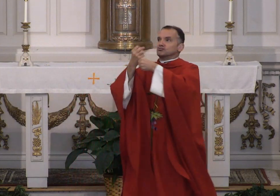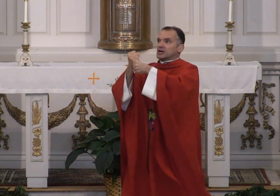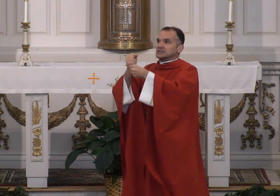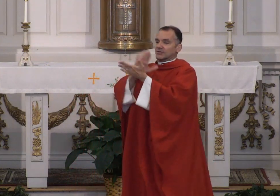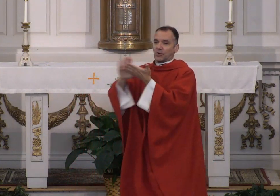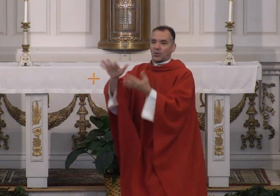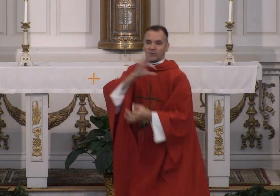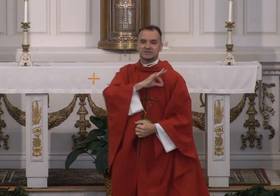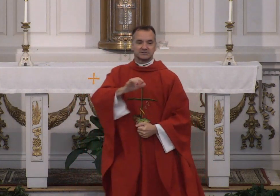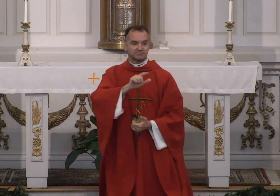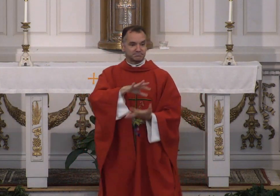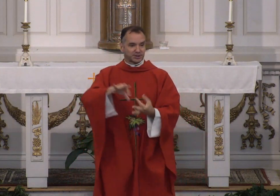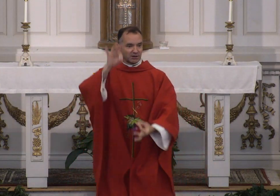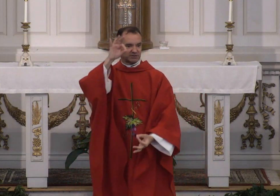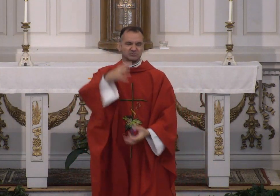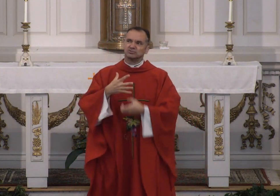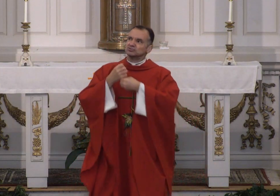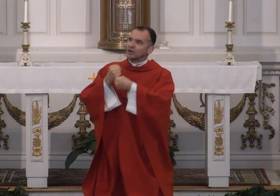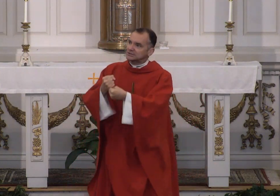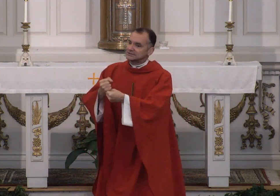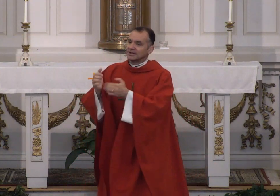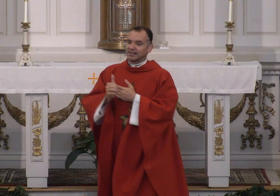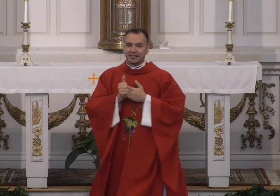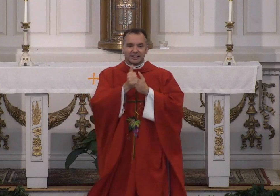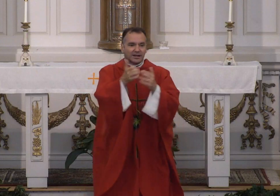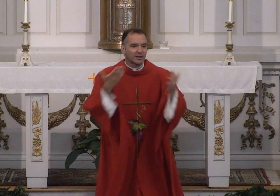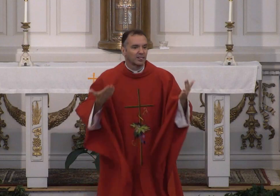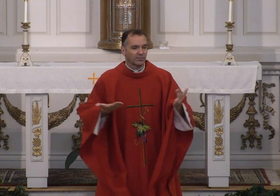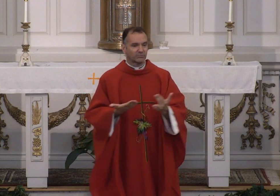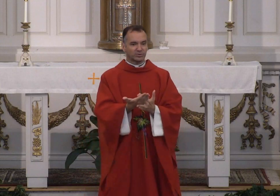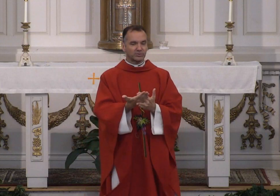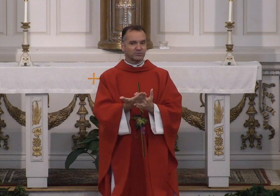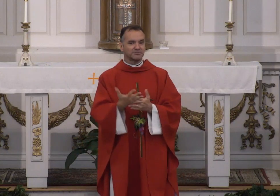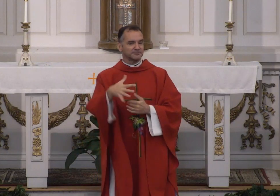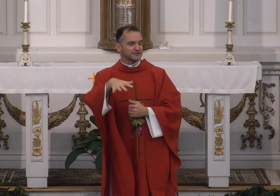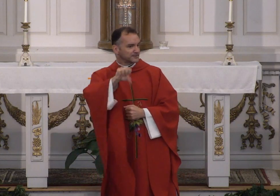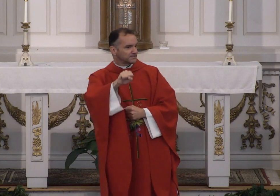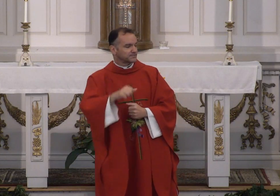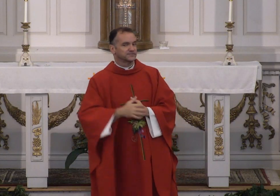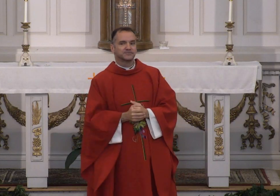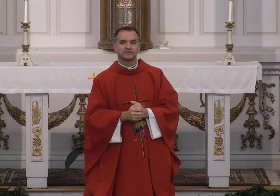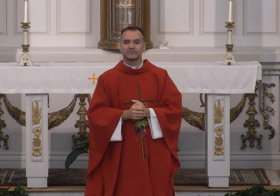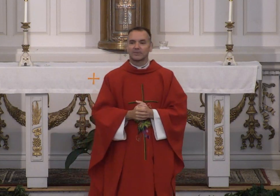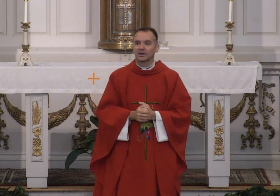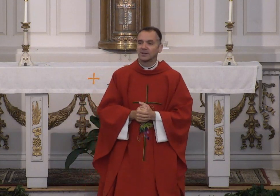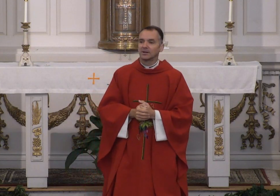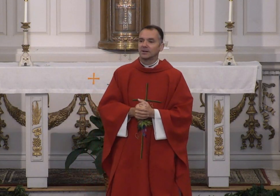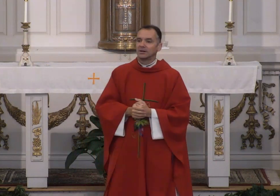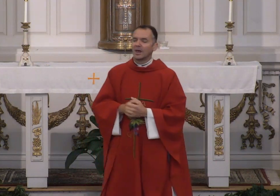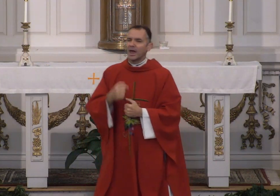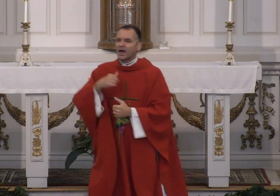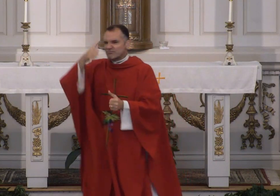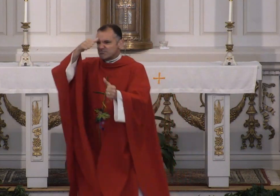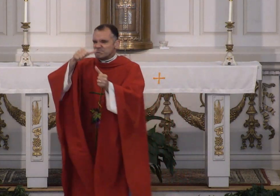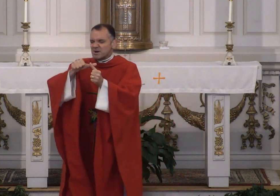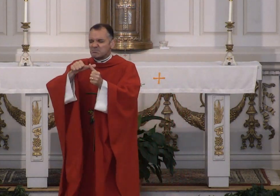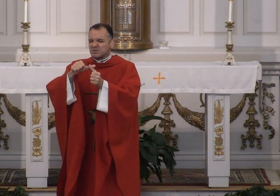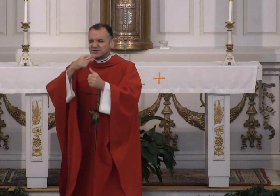us. We trust the Holy Spirit to lead us in unity, even as we have a diversity of languages